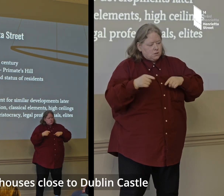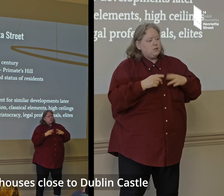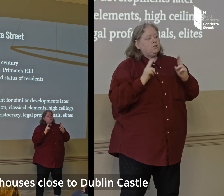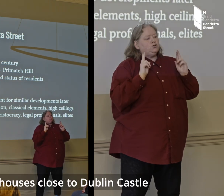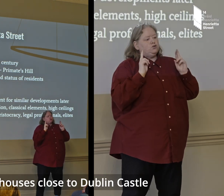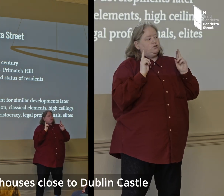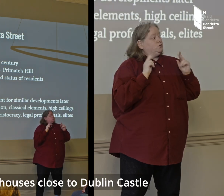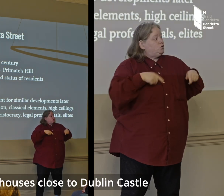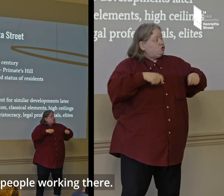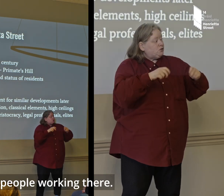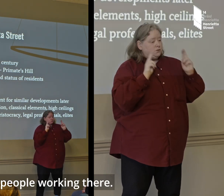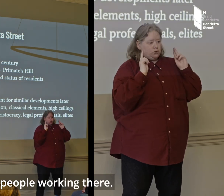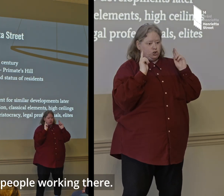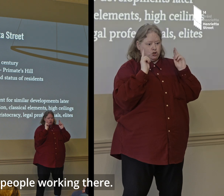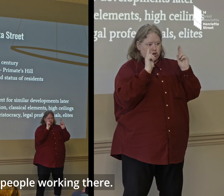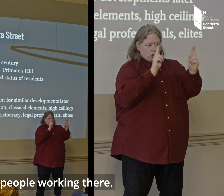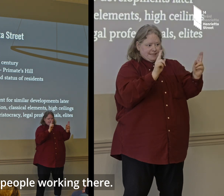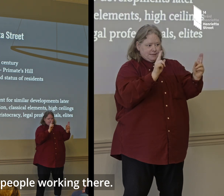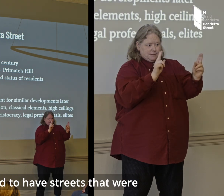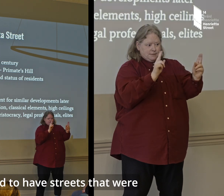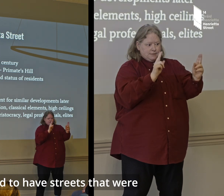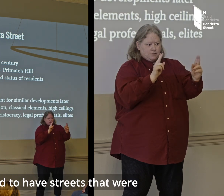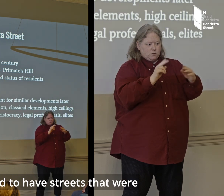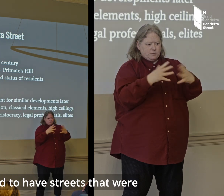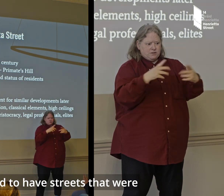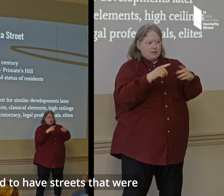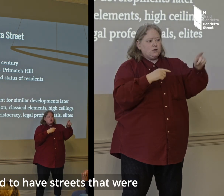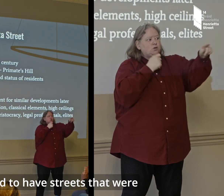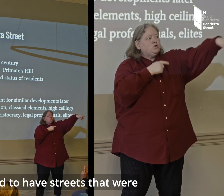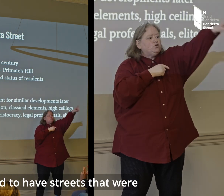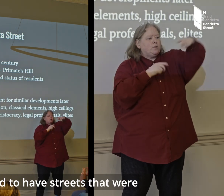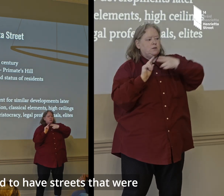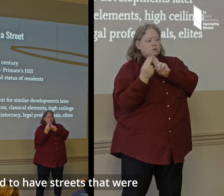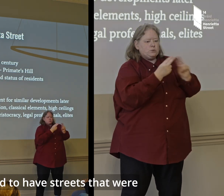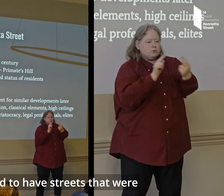needed houses close to Dublin Castle for people working there. It needed